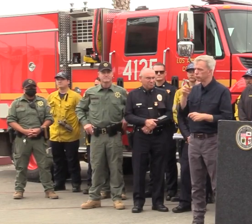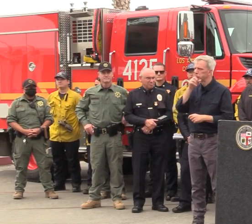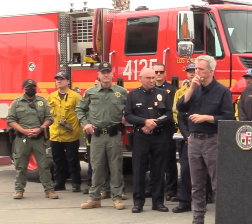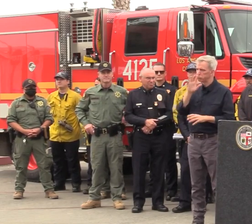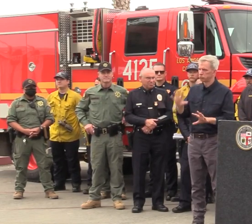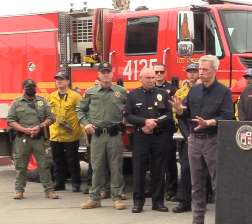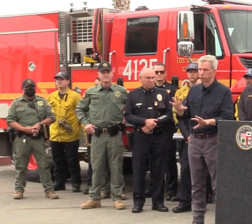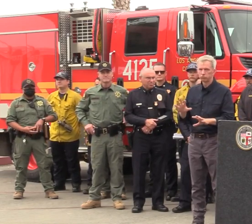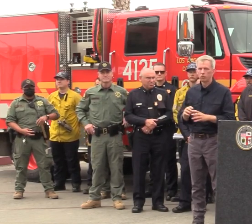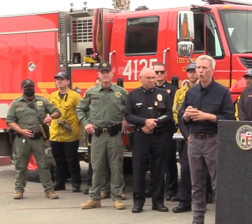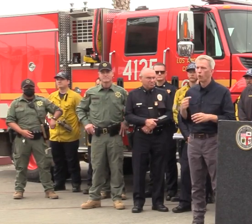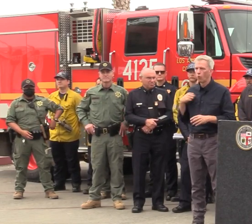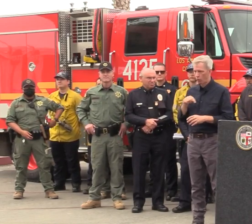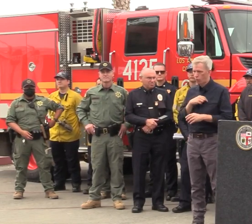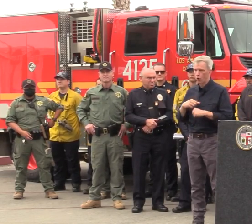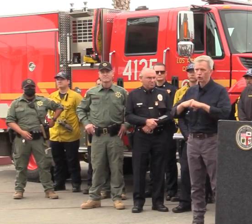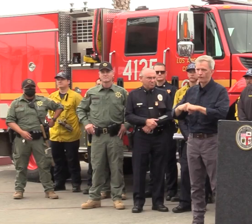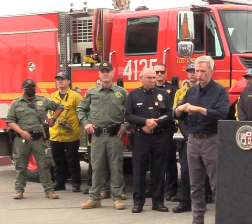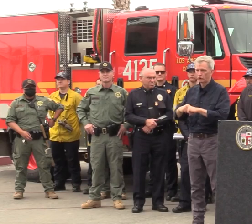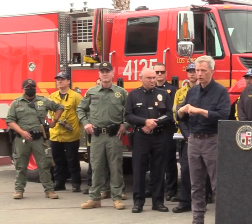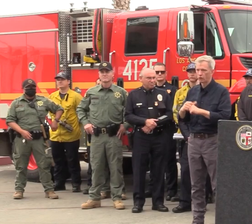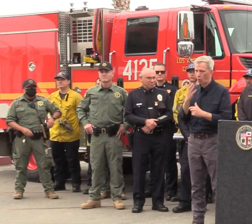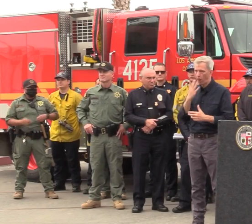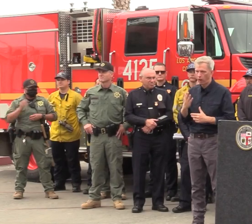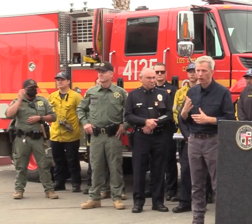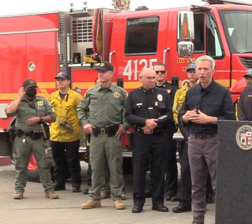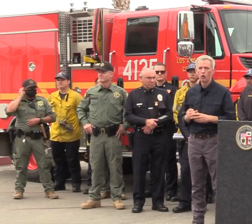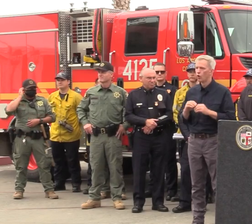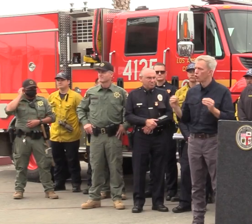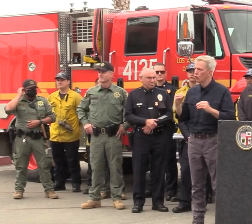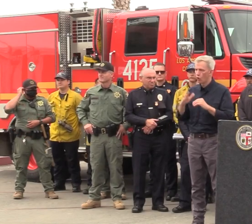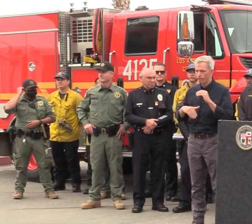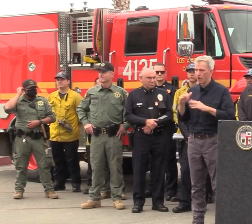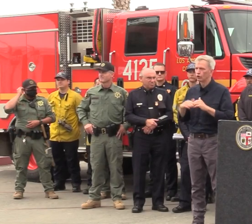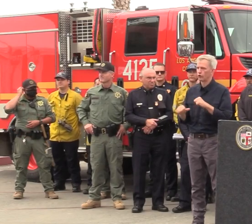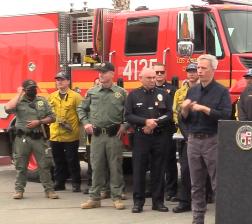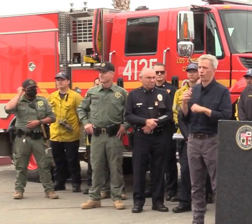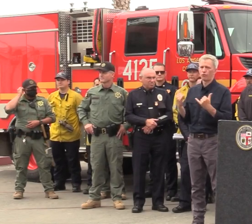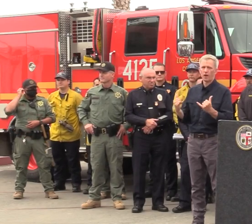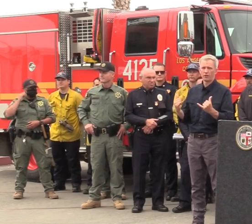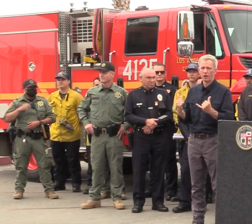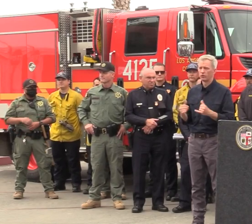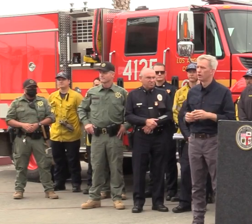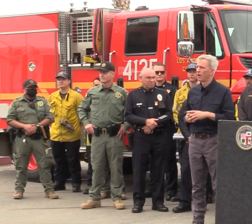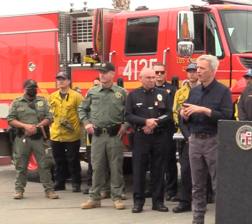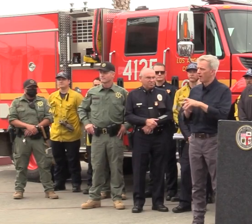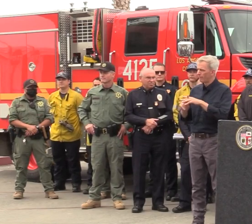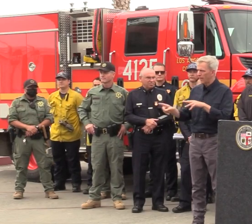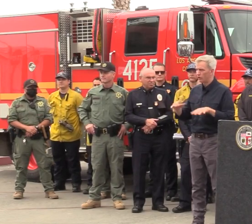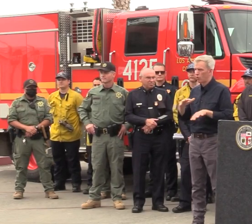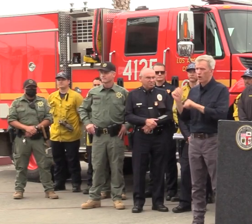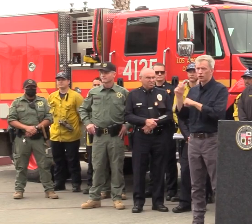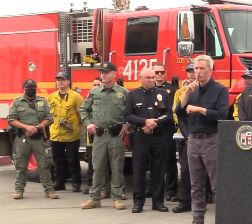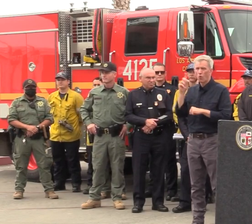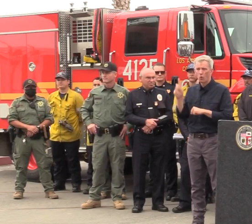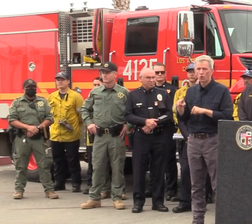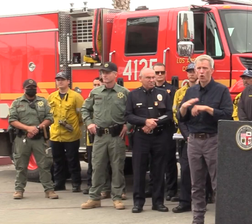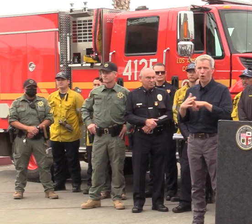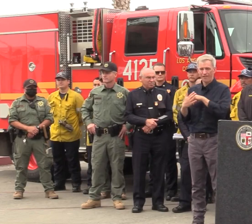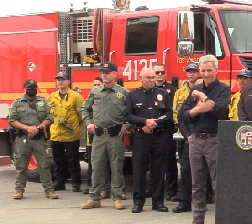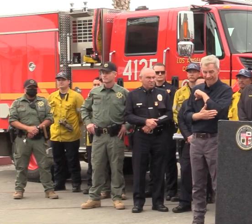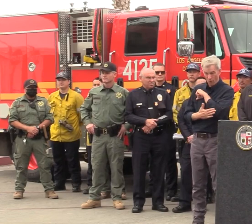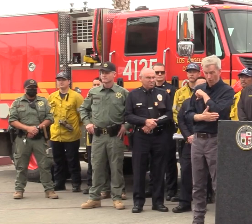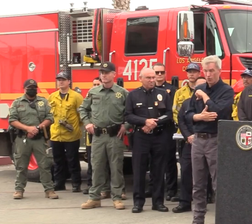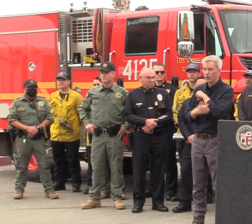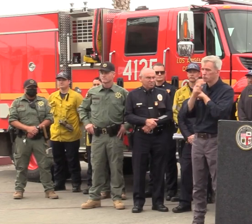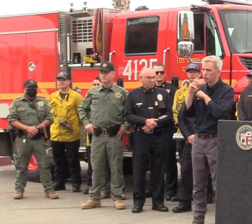no injuries reported, no structures under threat at this time. Evacuation orders, of course, have been given on the county side. We'll get to